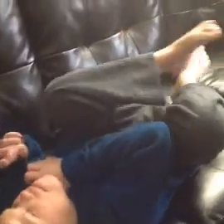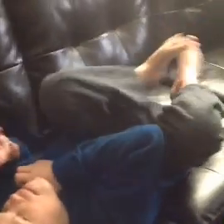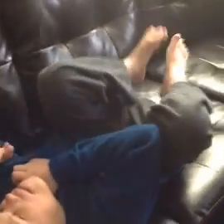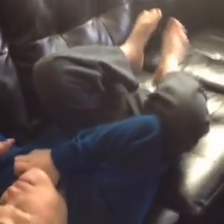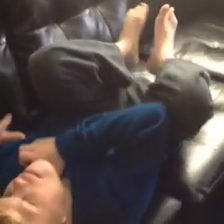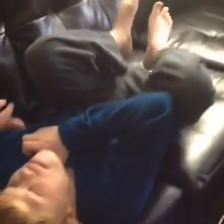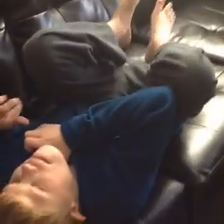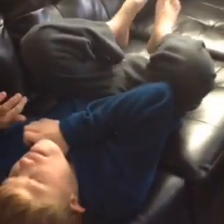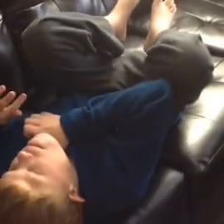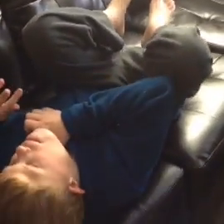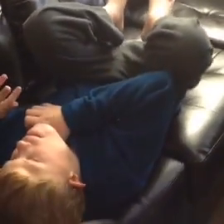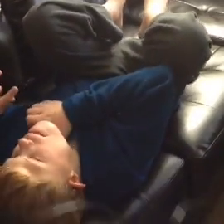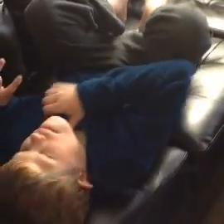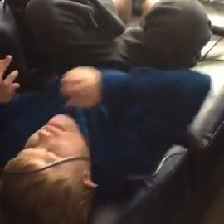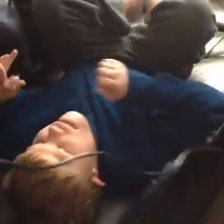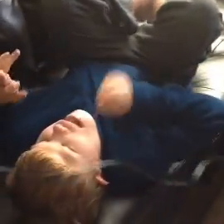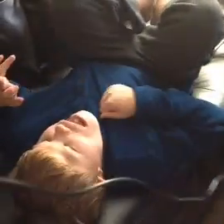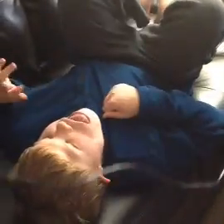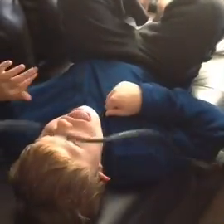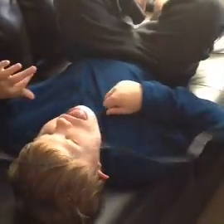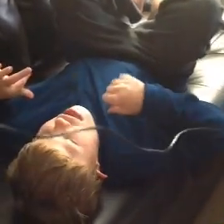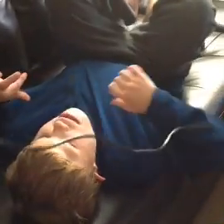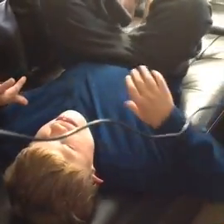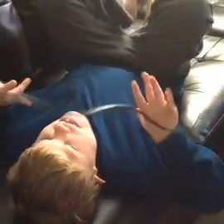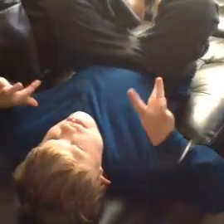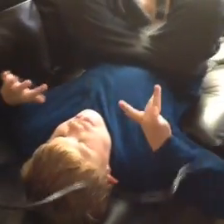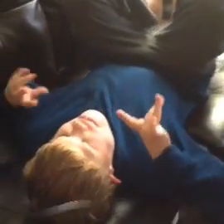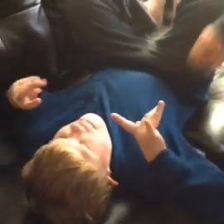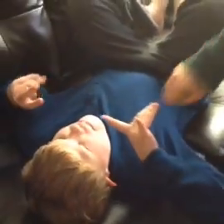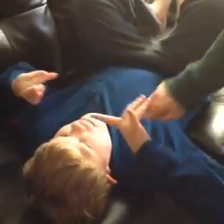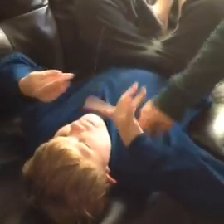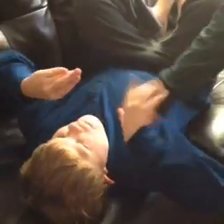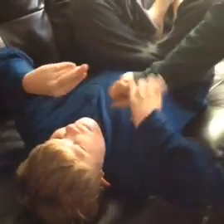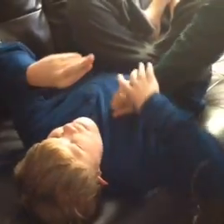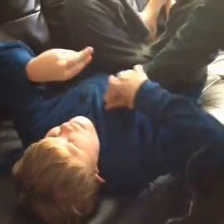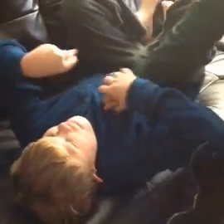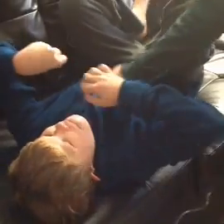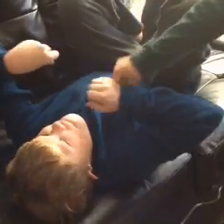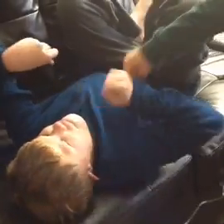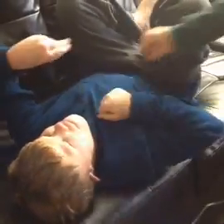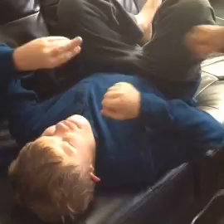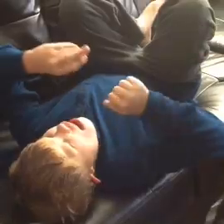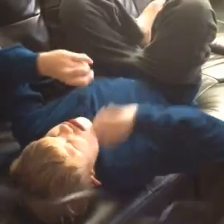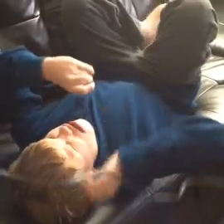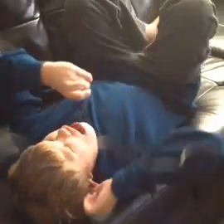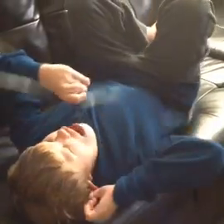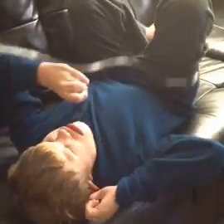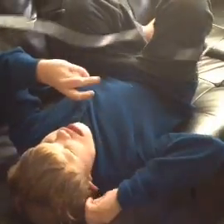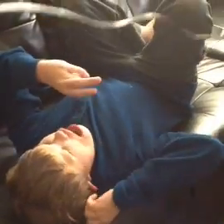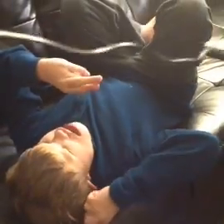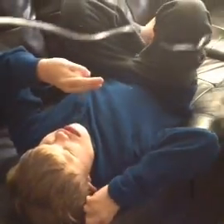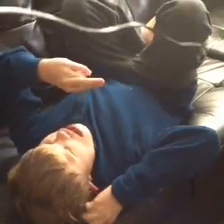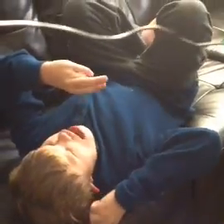is he usually likes to get a blanket. Yes, Maxie, you got a blanket. Okay. So